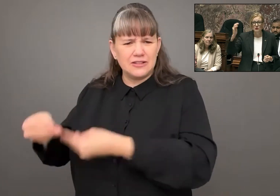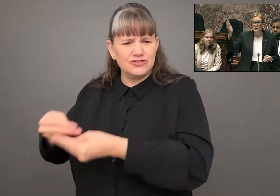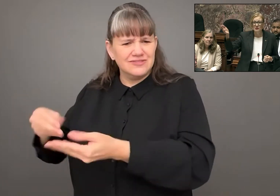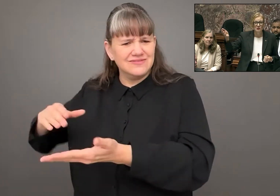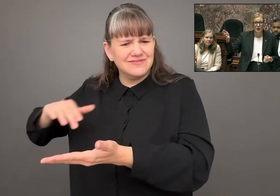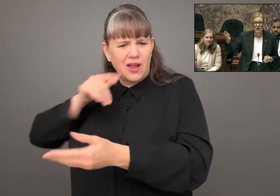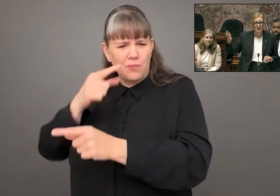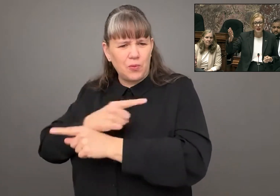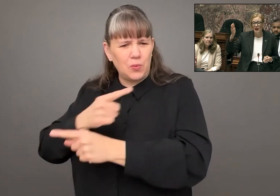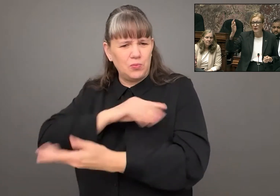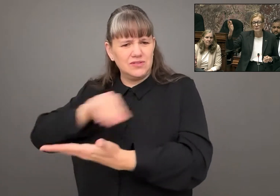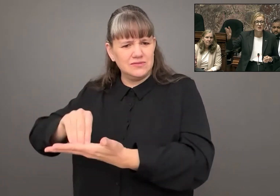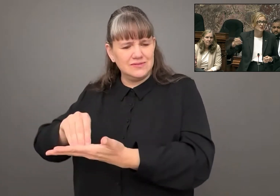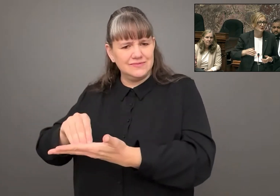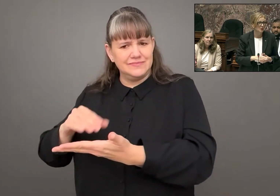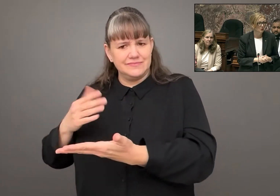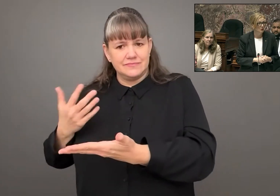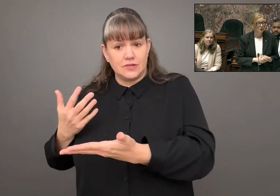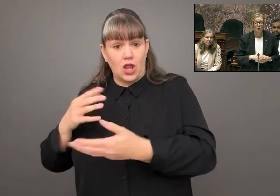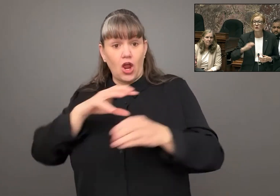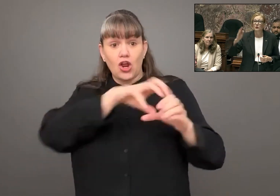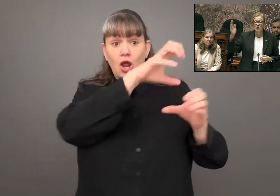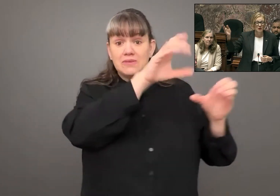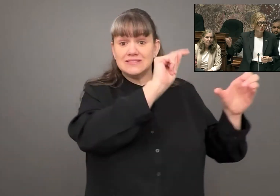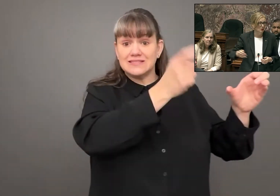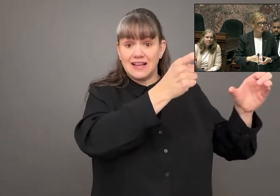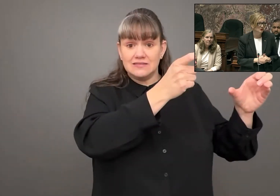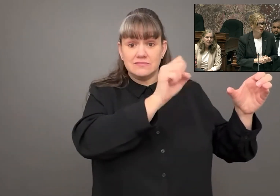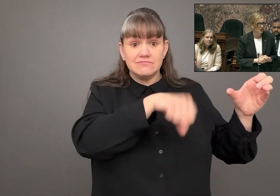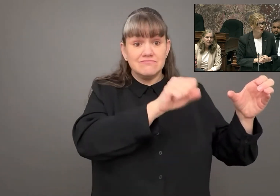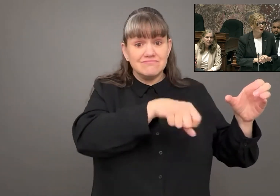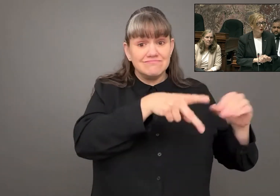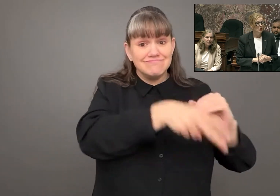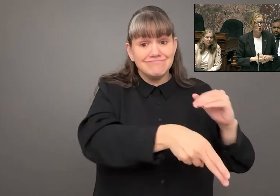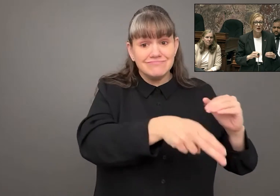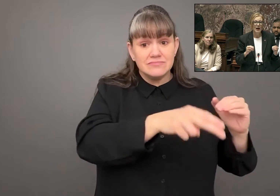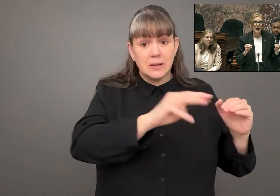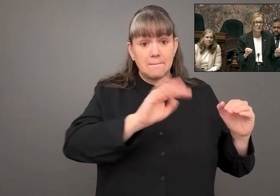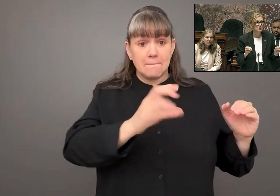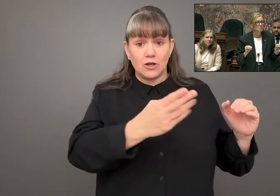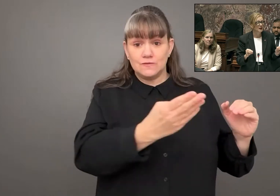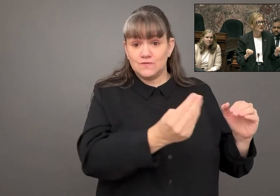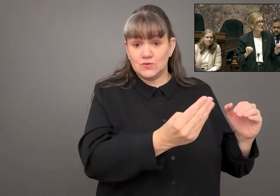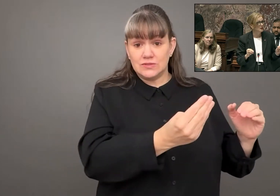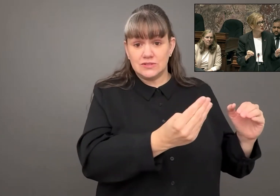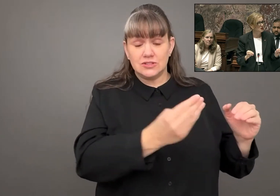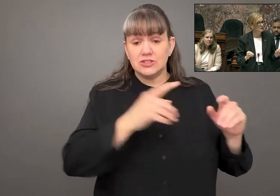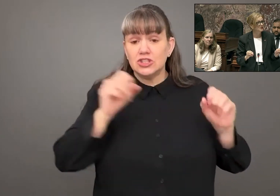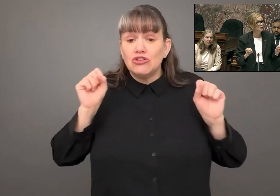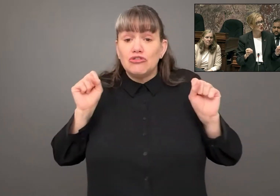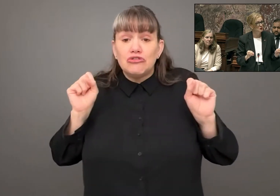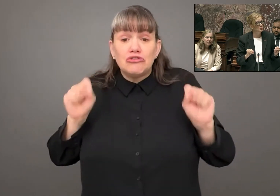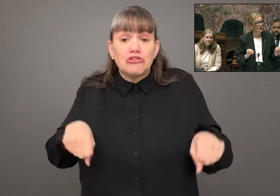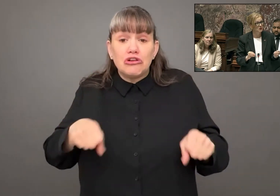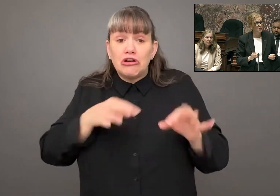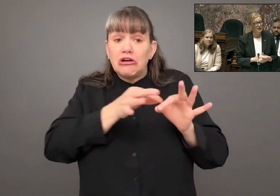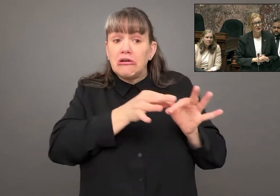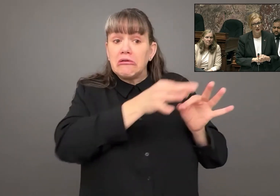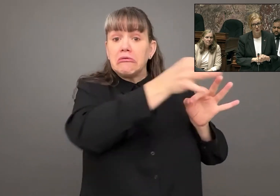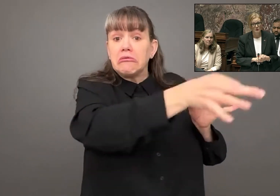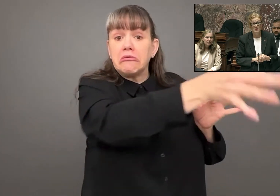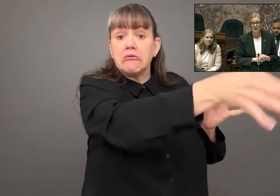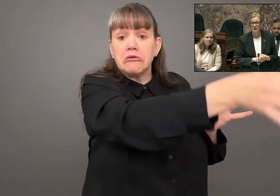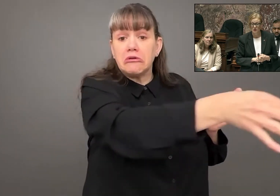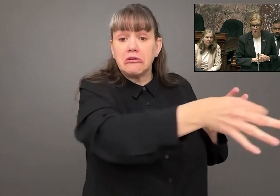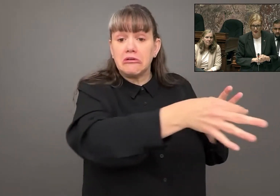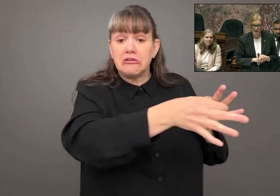It could just as well have happened in December or the following year, Honourable Speaker. We have to make assumptions to do budgeting, and